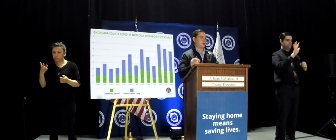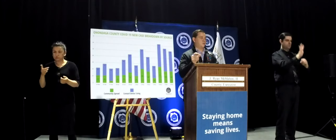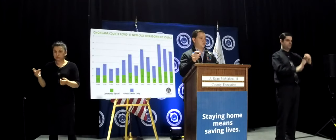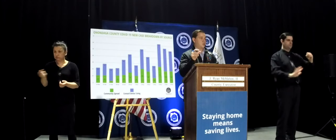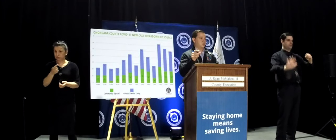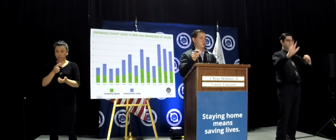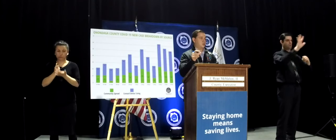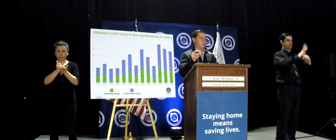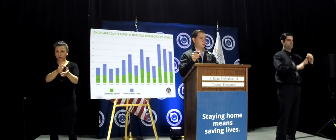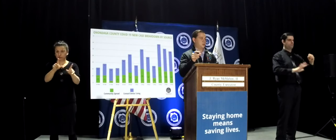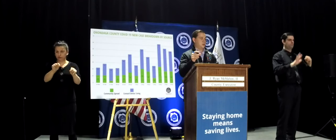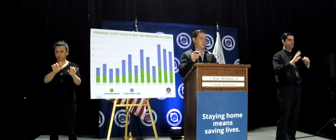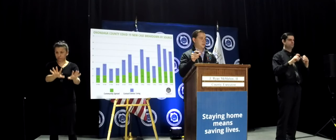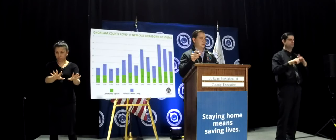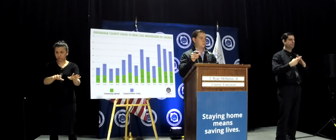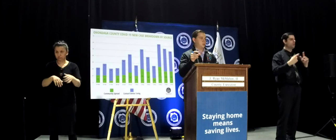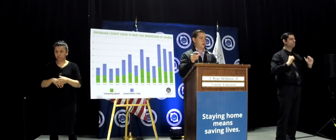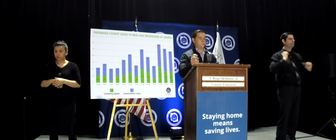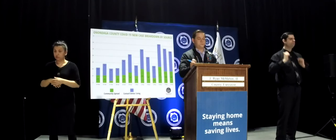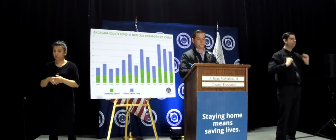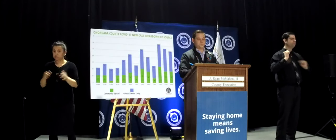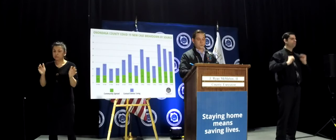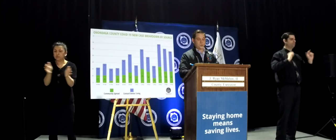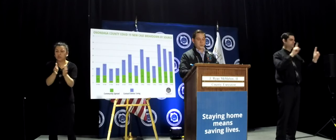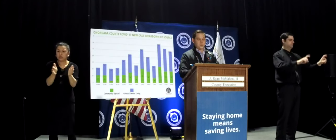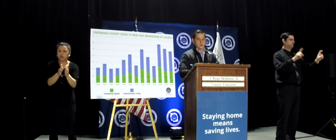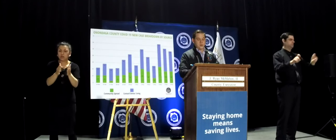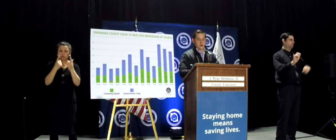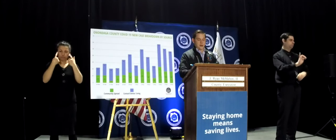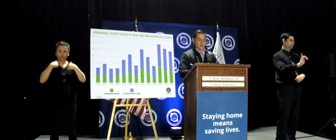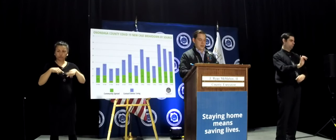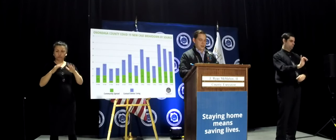if their infrastructure isn't built up.